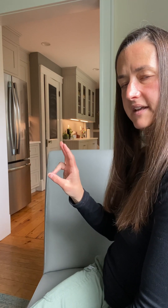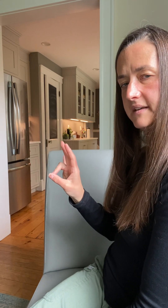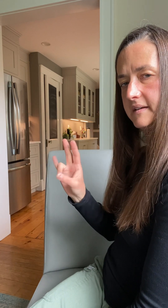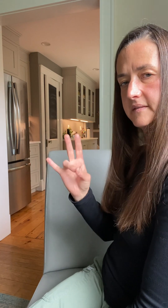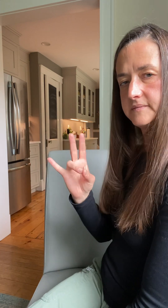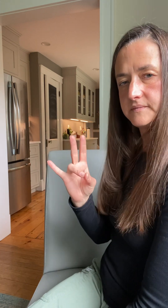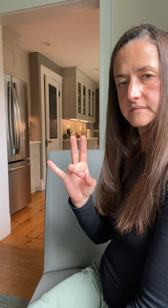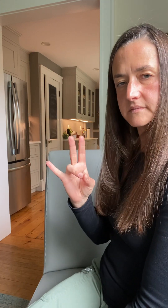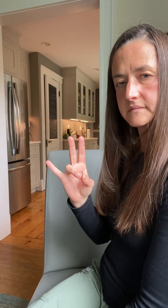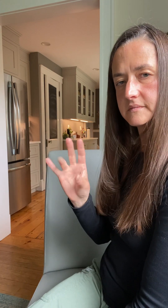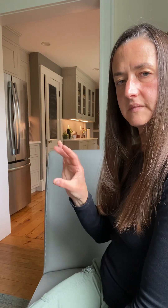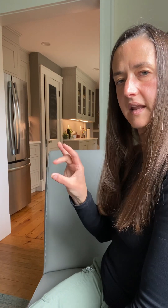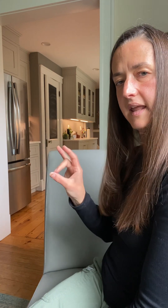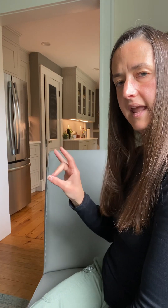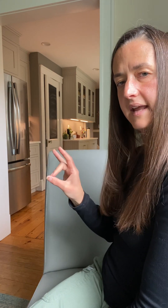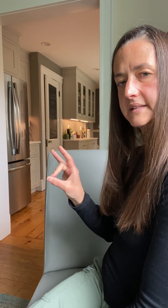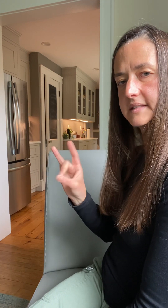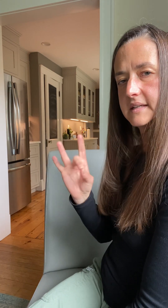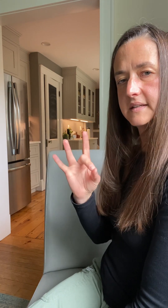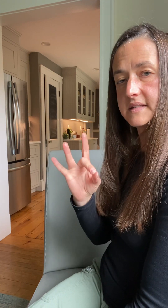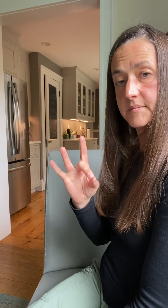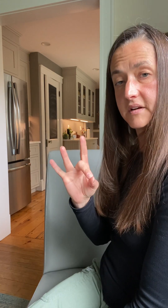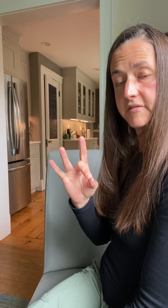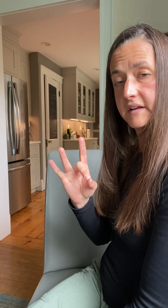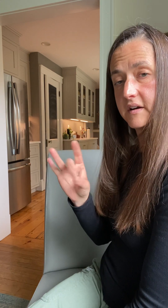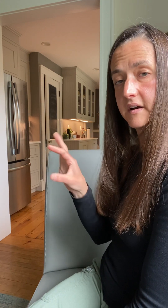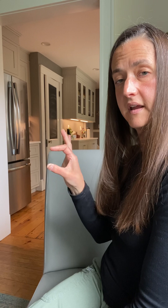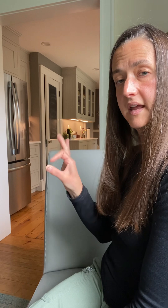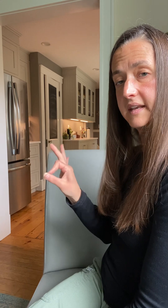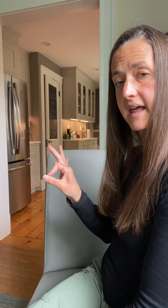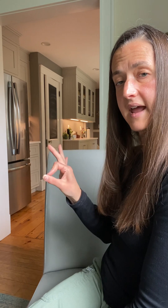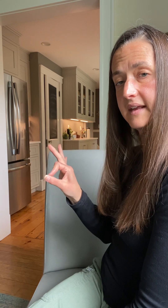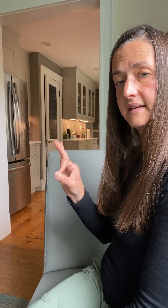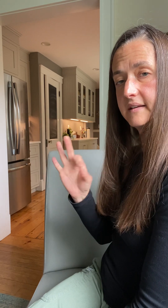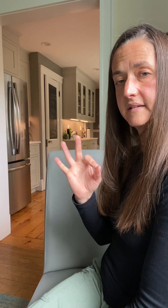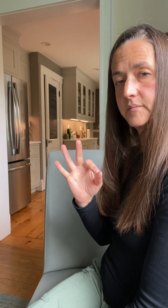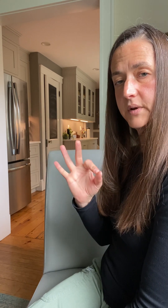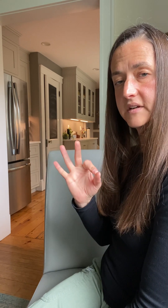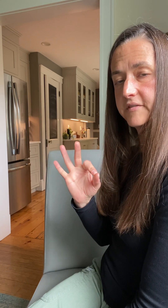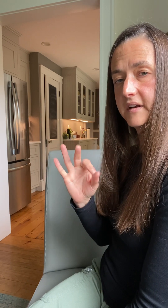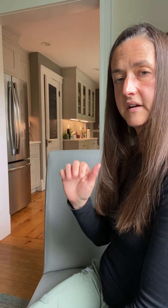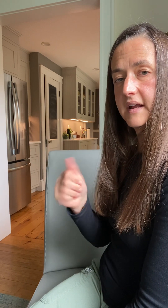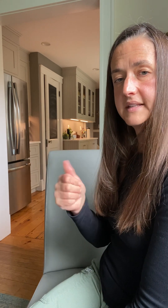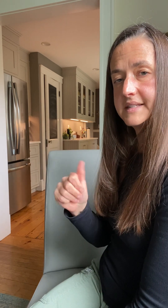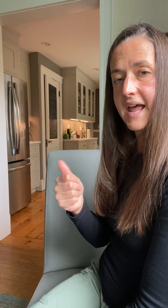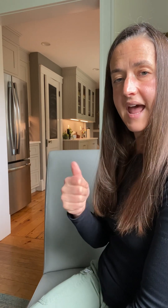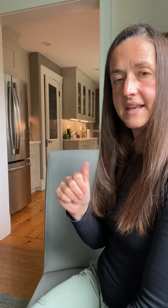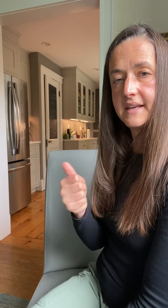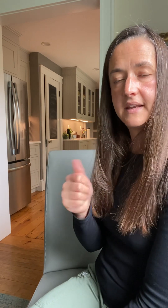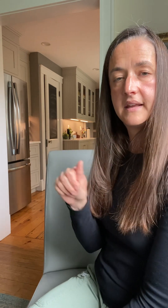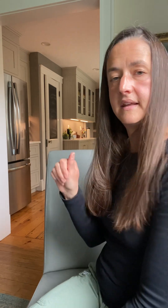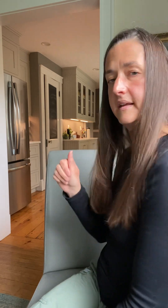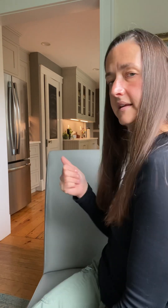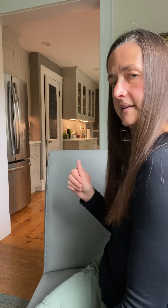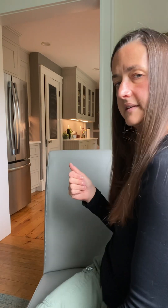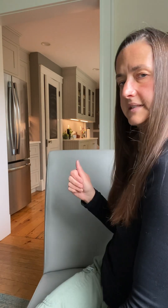7, 8 is the middle finger, 9, pointer finger, and 10.